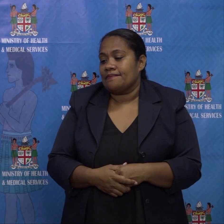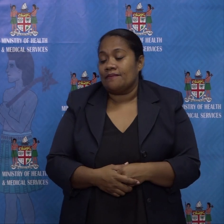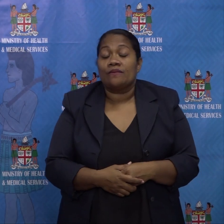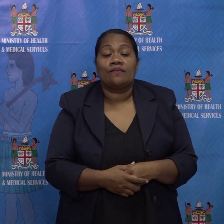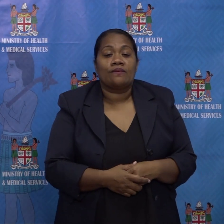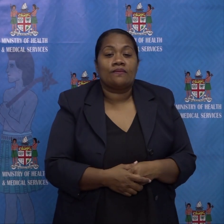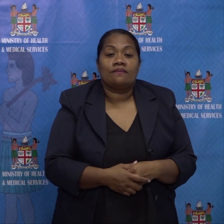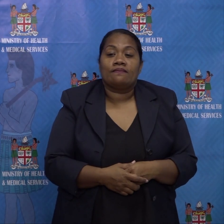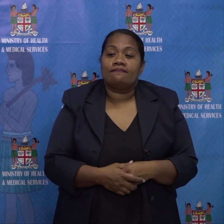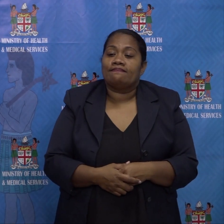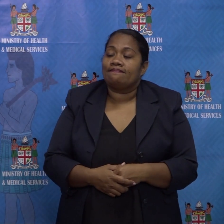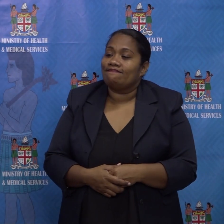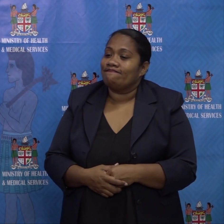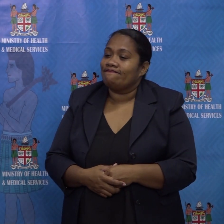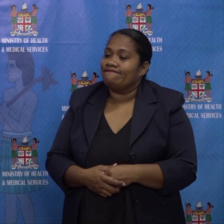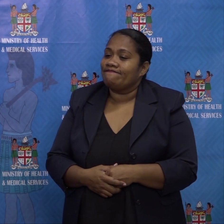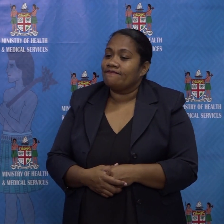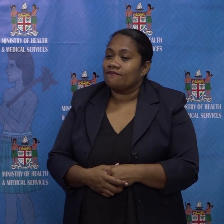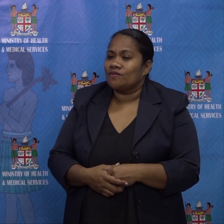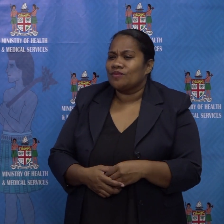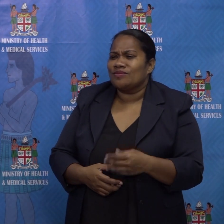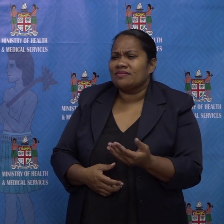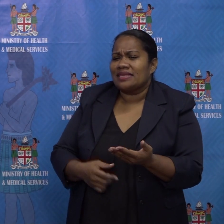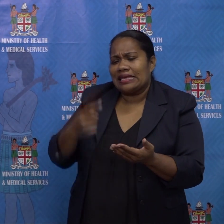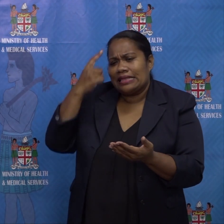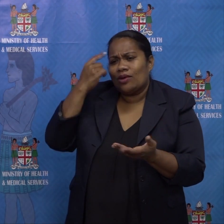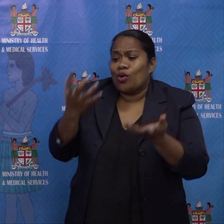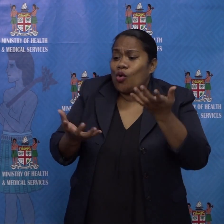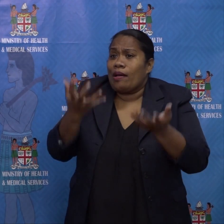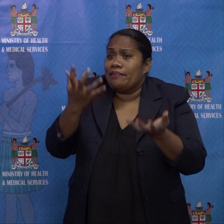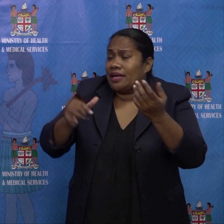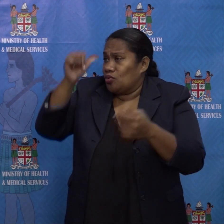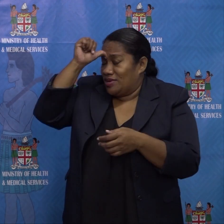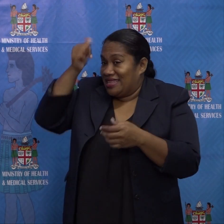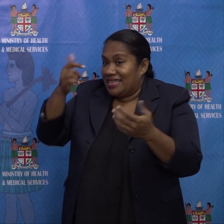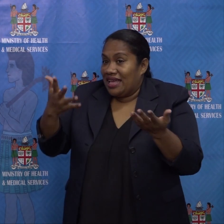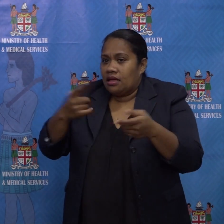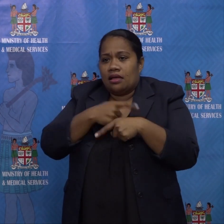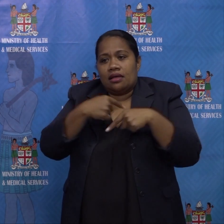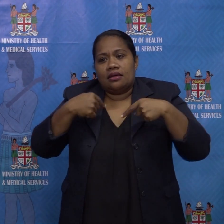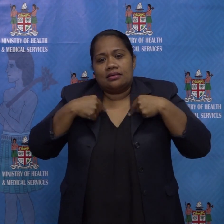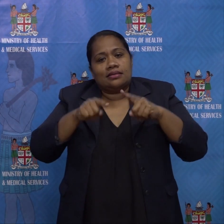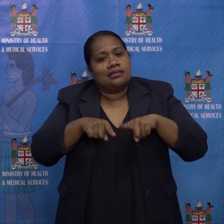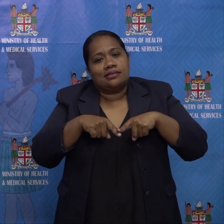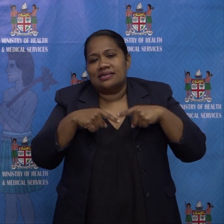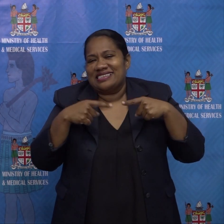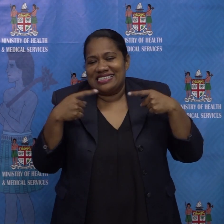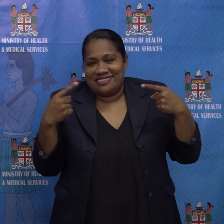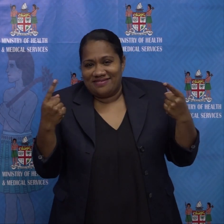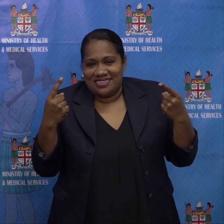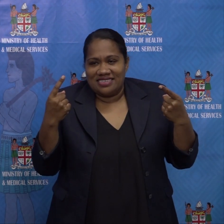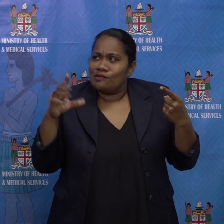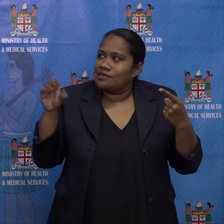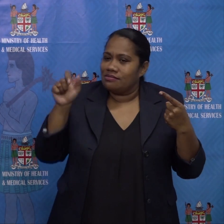I think the comparison to India, we're in a very different situation